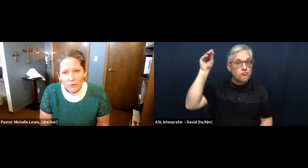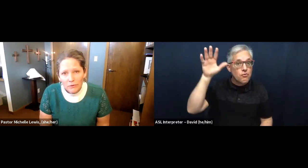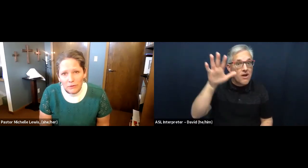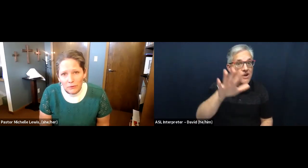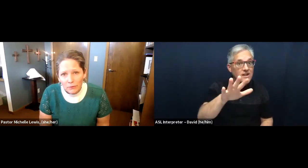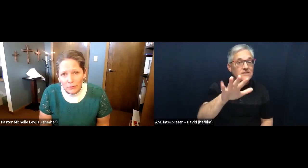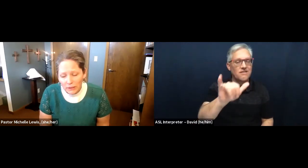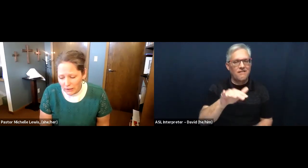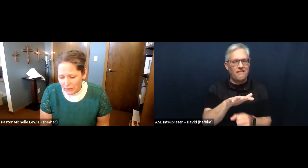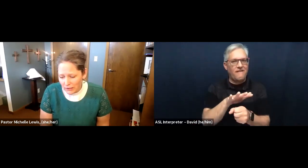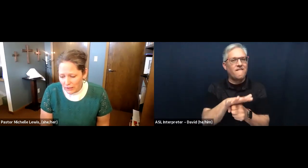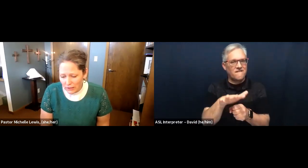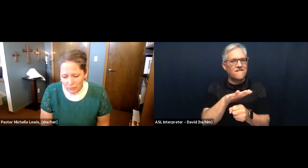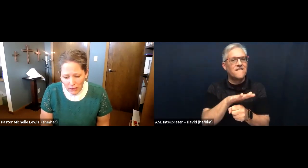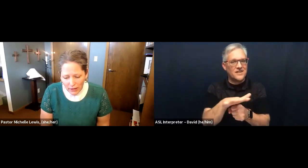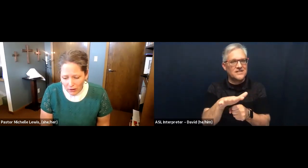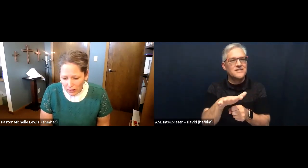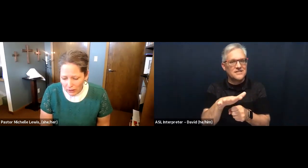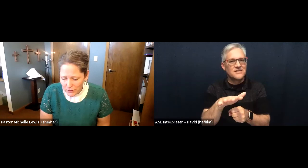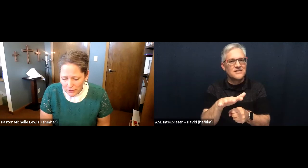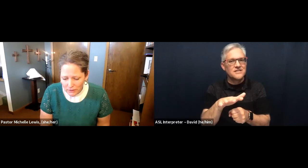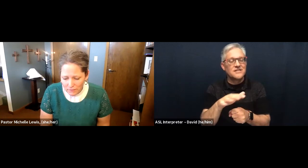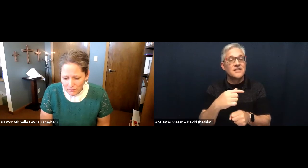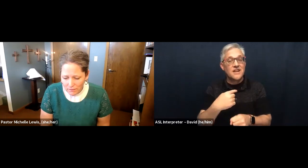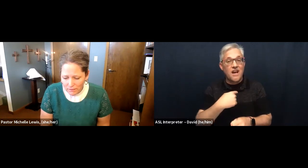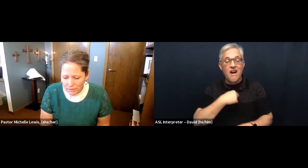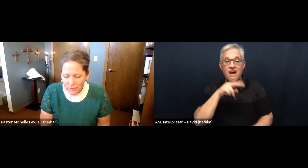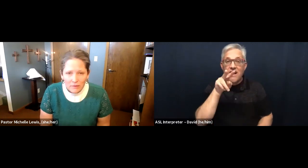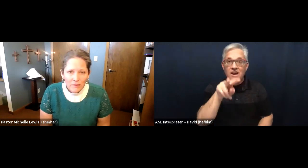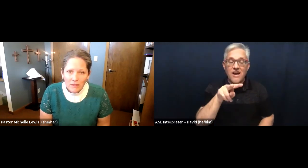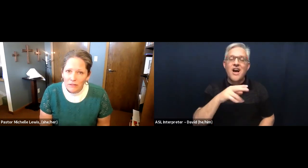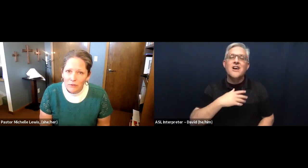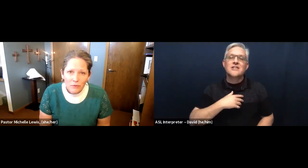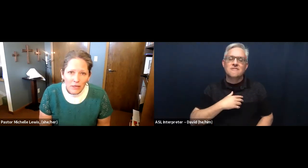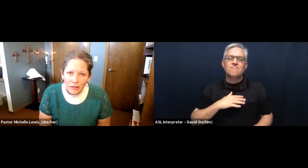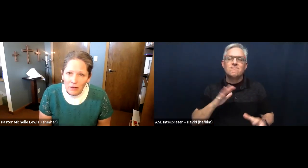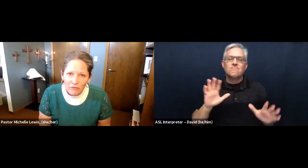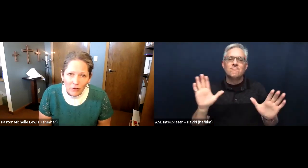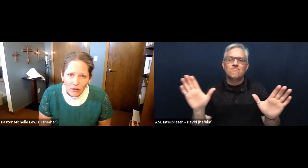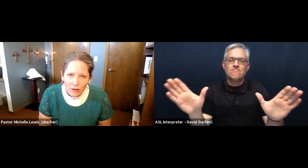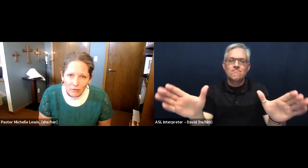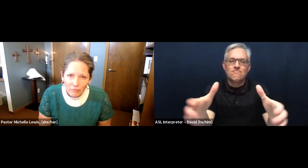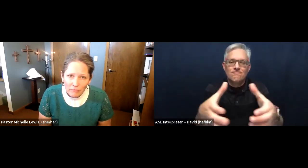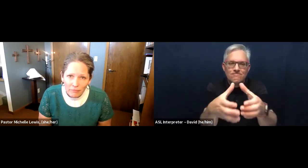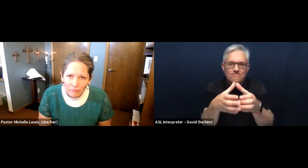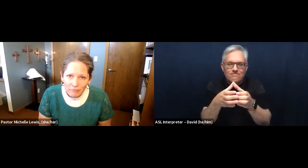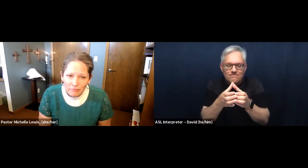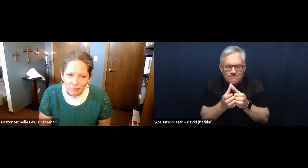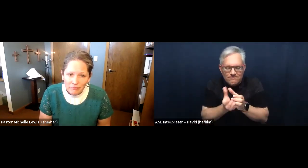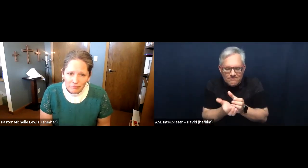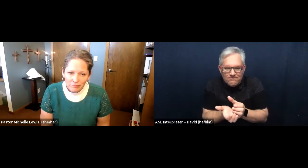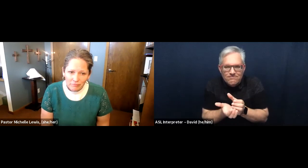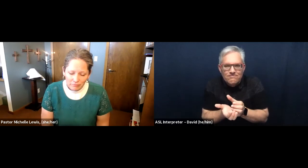I hold you in my arms, and you cannot fall.